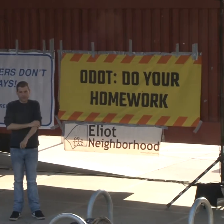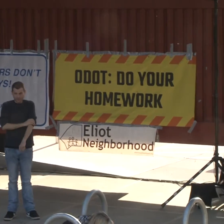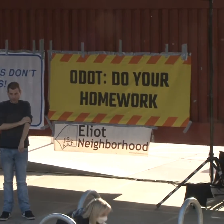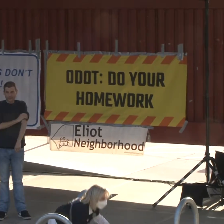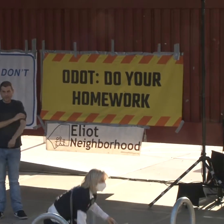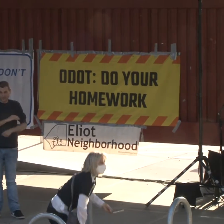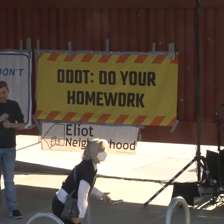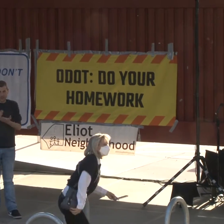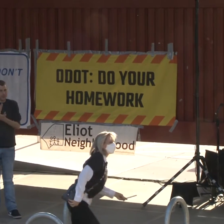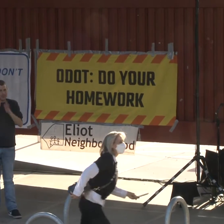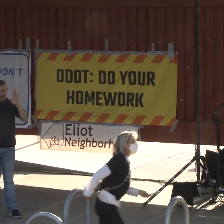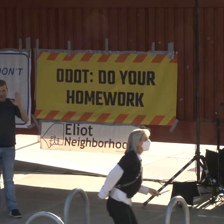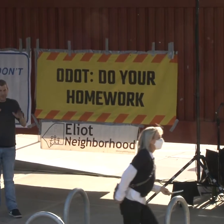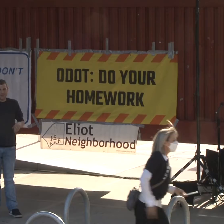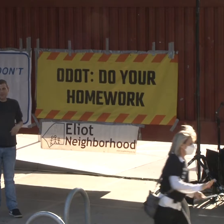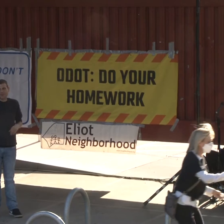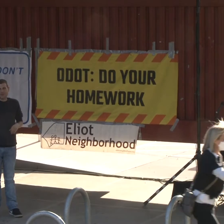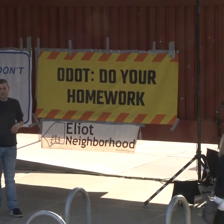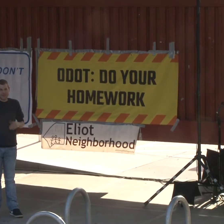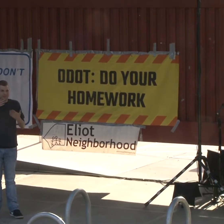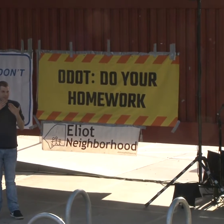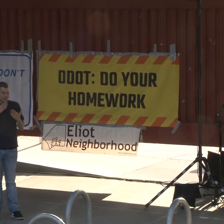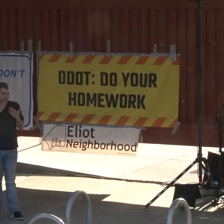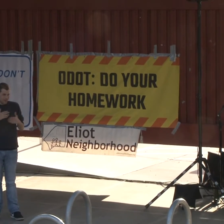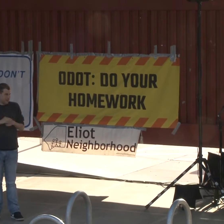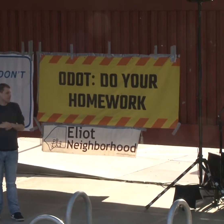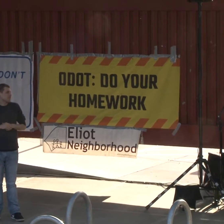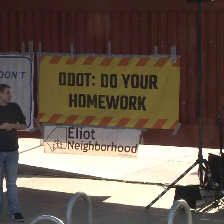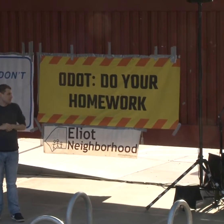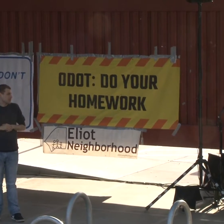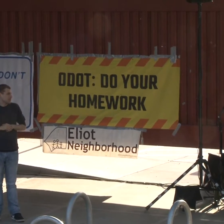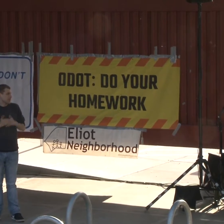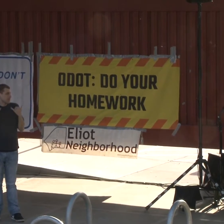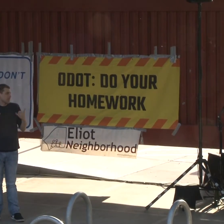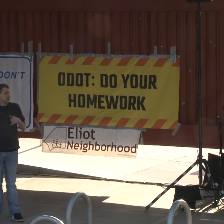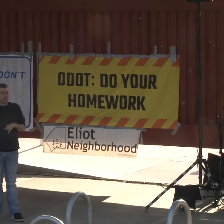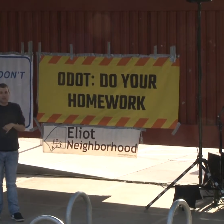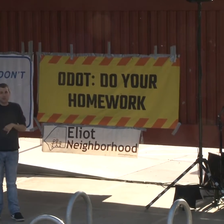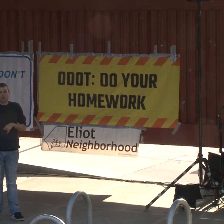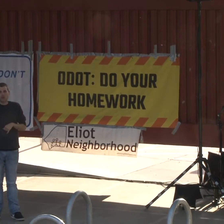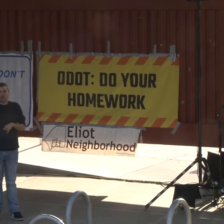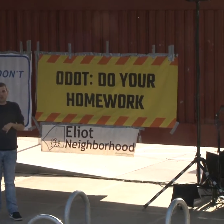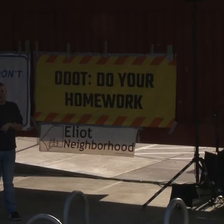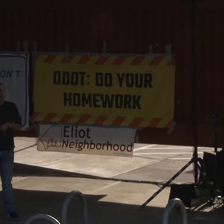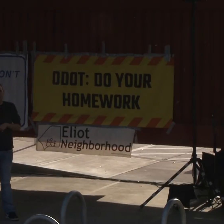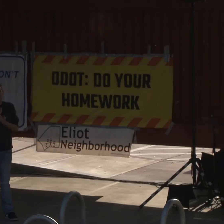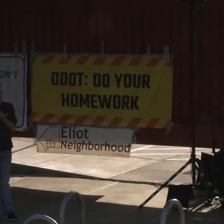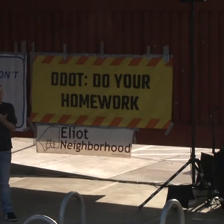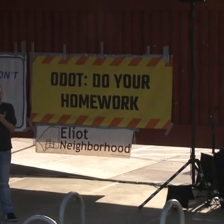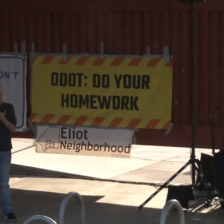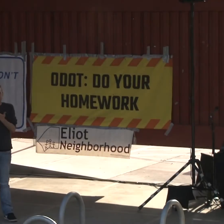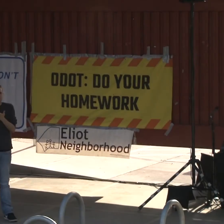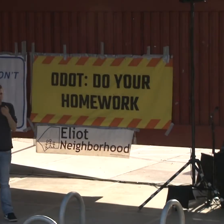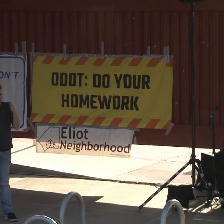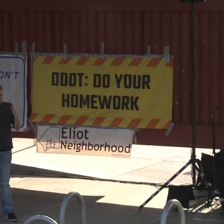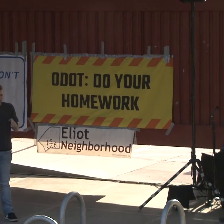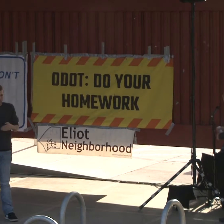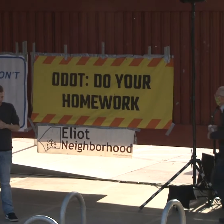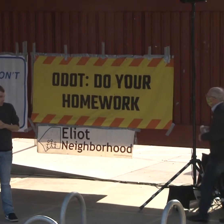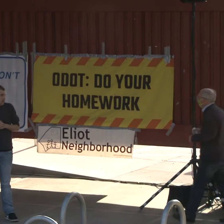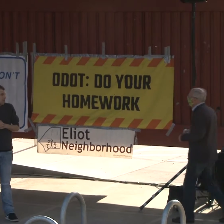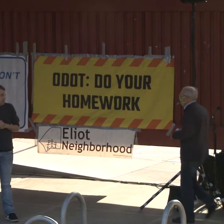All right, awesome. Thank you, Tori. I had a couple of remarks. We're going to bring up Joe Cortright next, our economist. But before we do, a couple things.